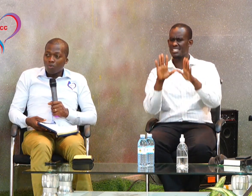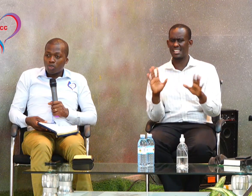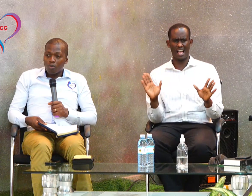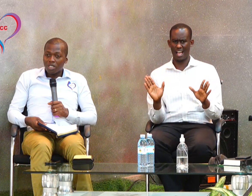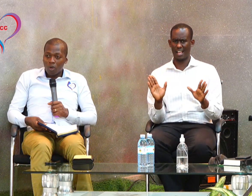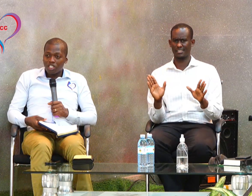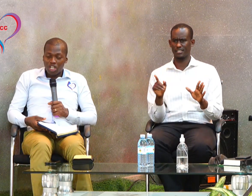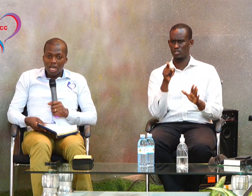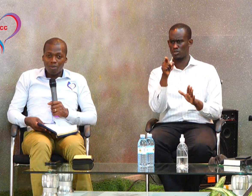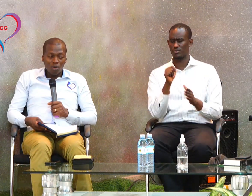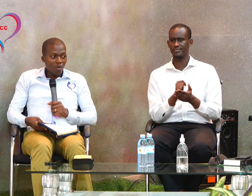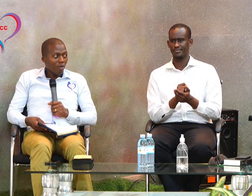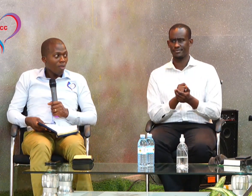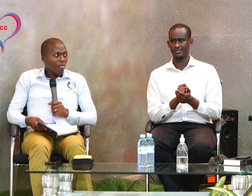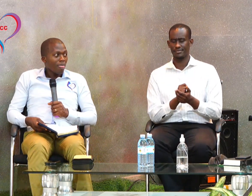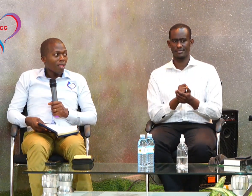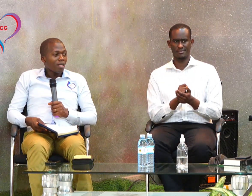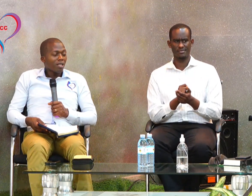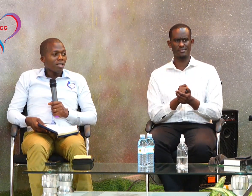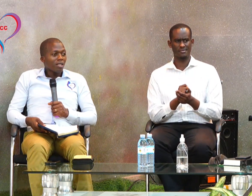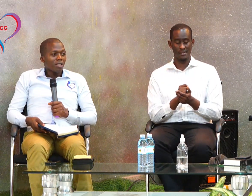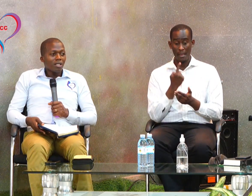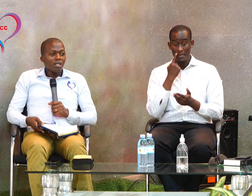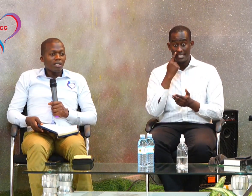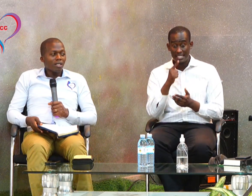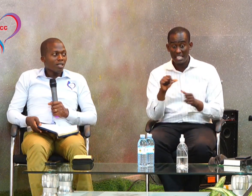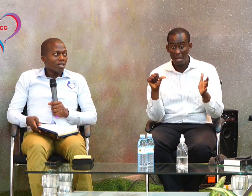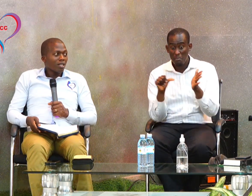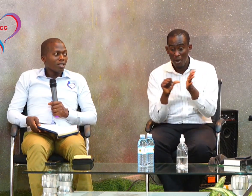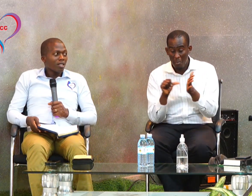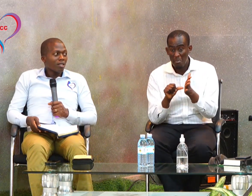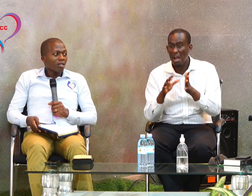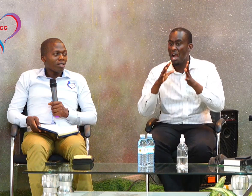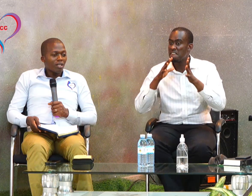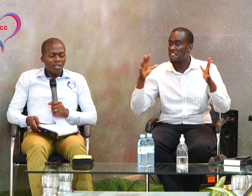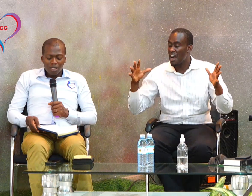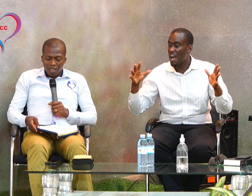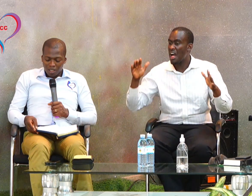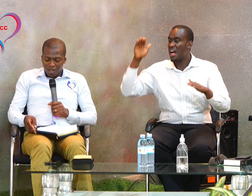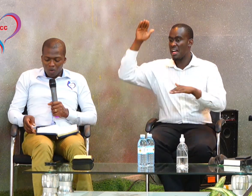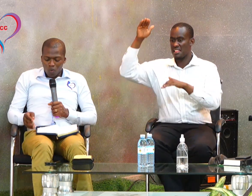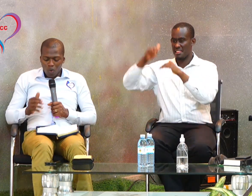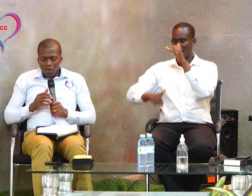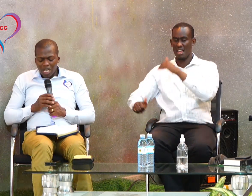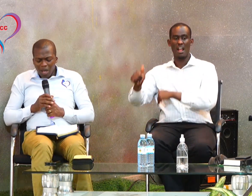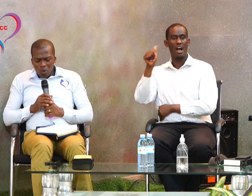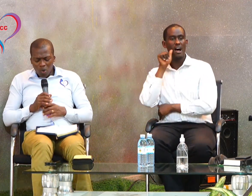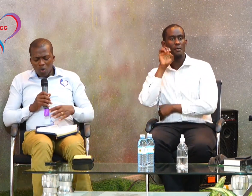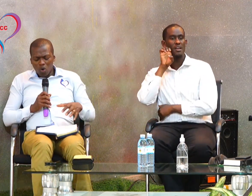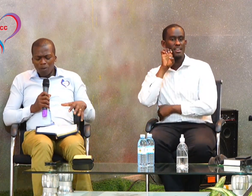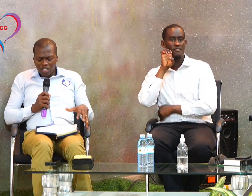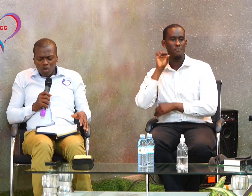toli musomesa wa kigambo. Me, I see a problem, bigger problem, better than Adam and Eve. There is a problem here. Wano